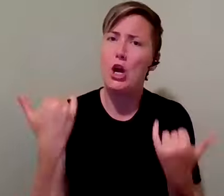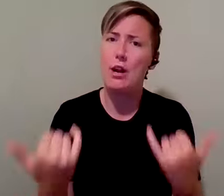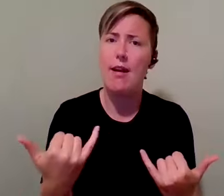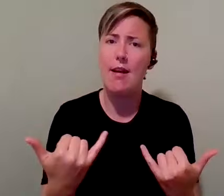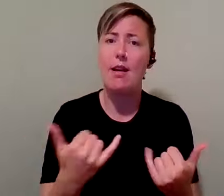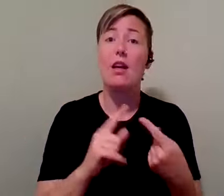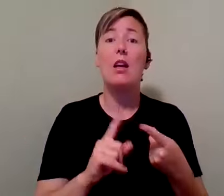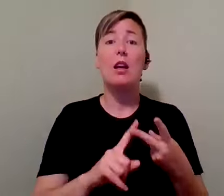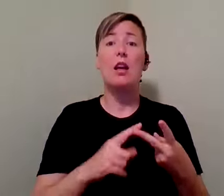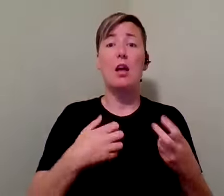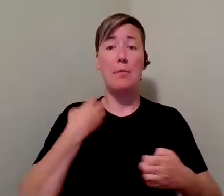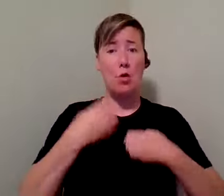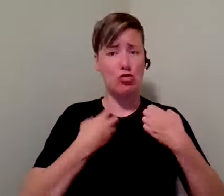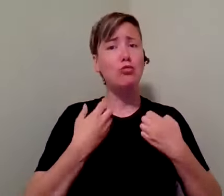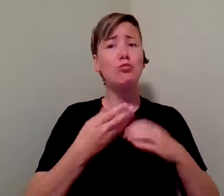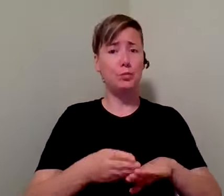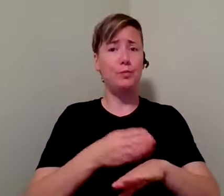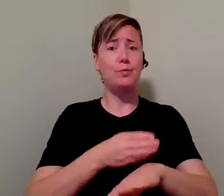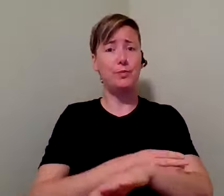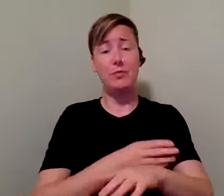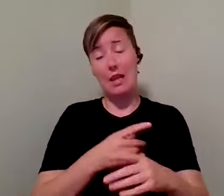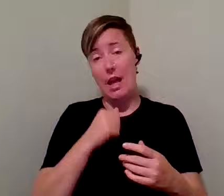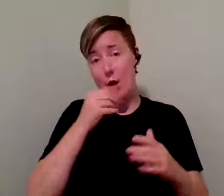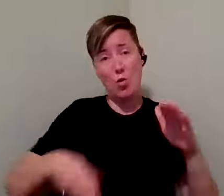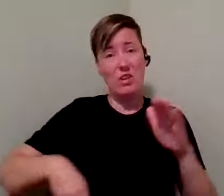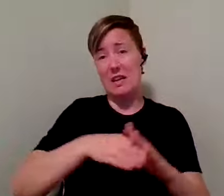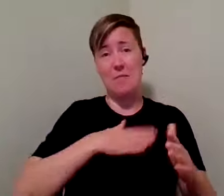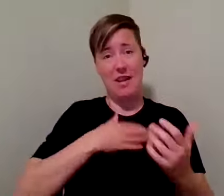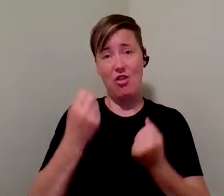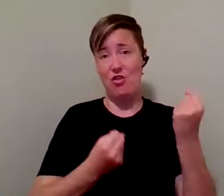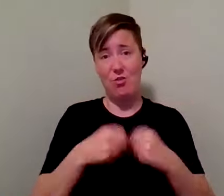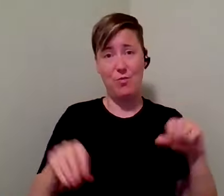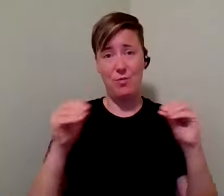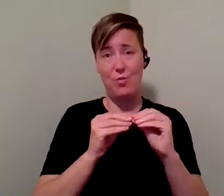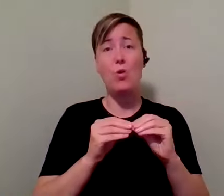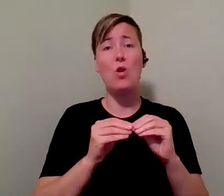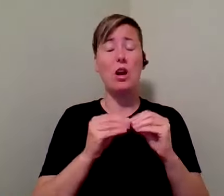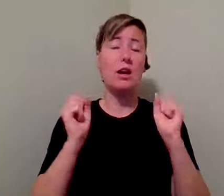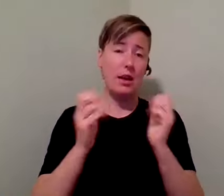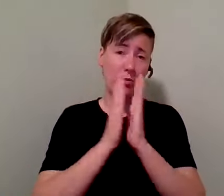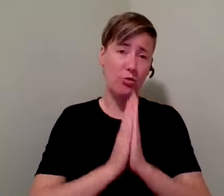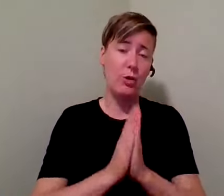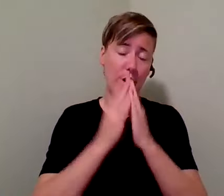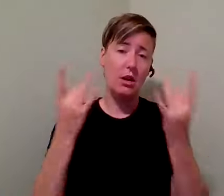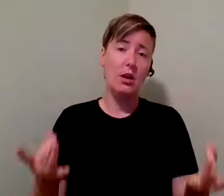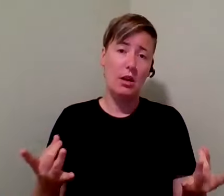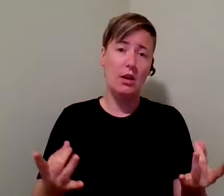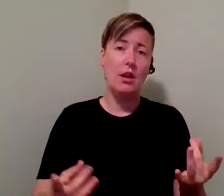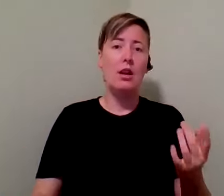emotional nature. For the most part, I'm not kicking my car anymore. I'm able to pray and take care of that. Misery and